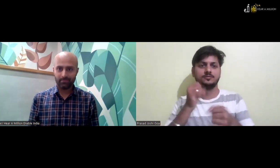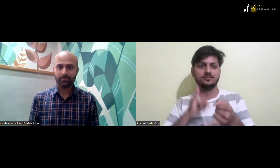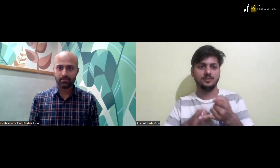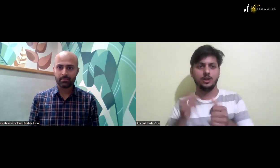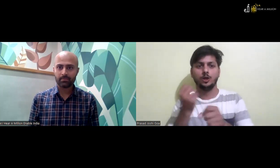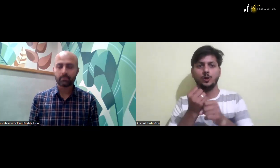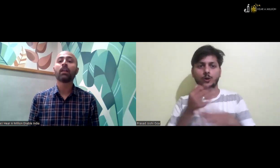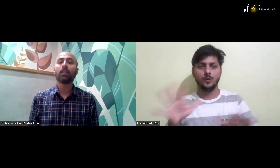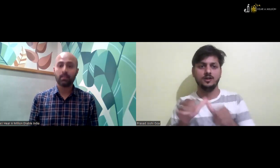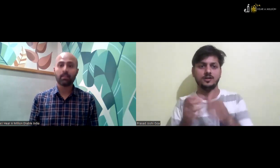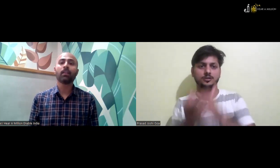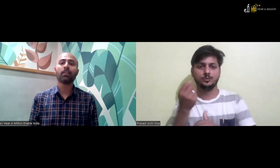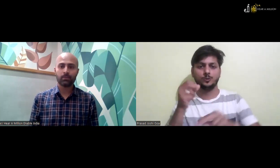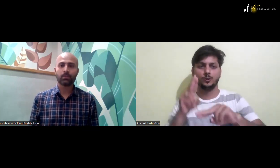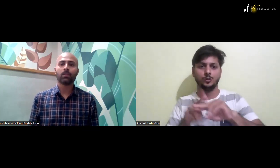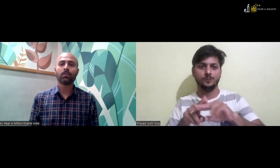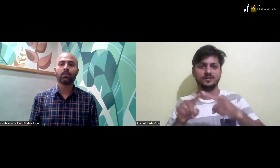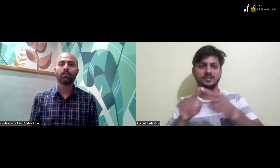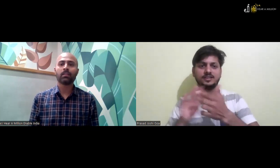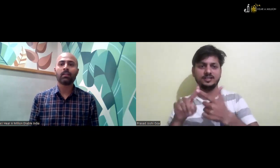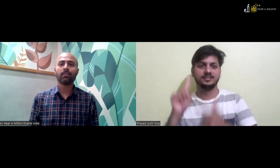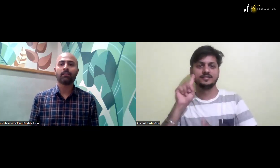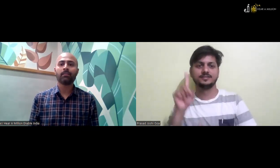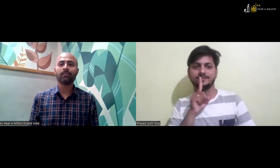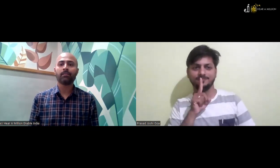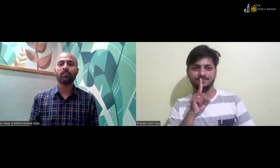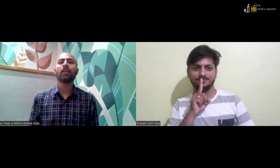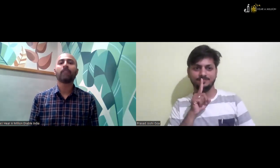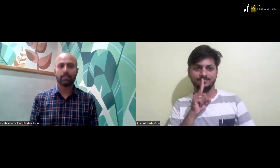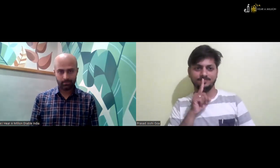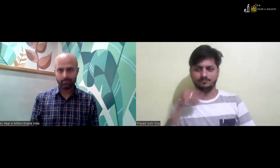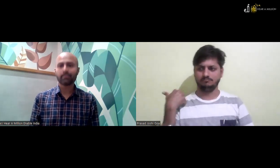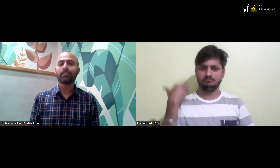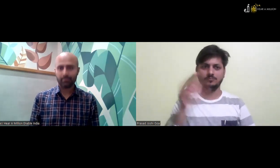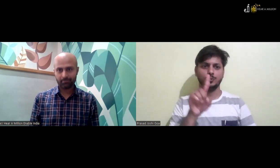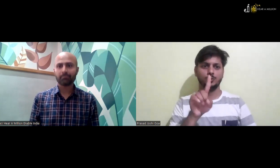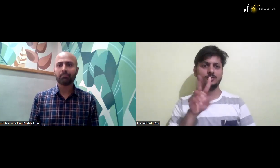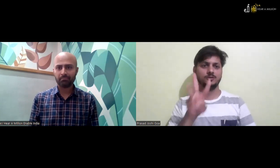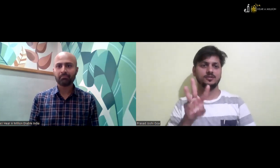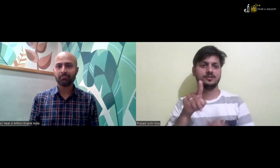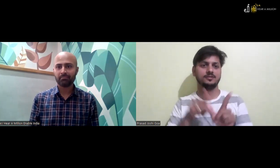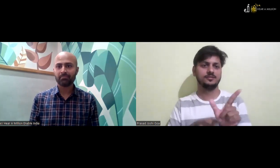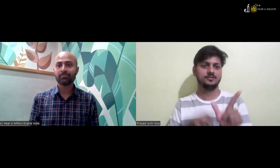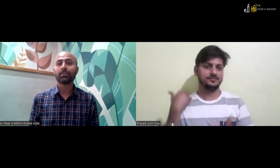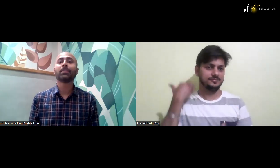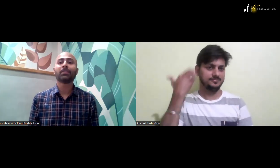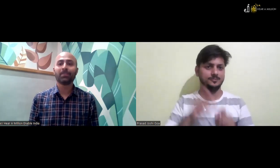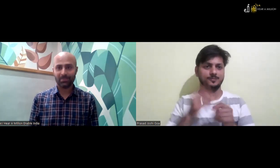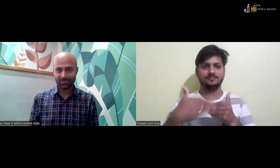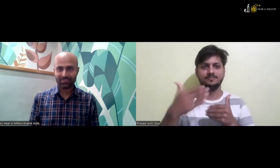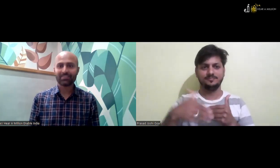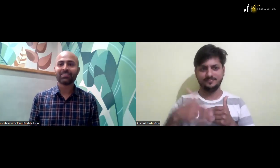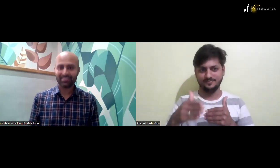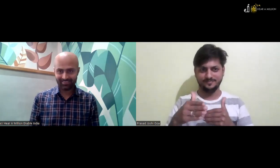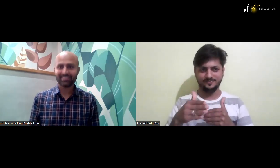So, I am the founder of and the general secretary of Goa Association of the Deaf. So, it's been